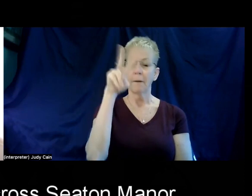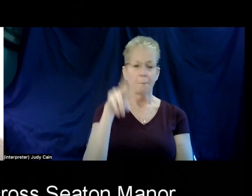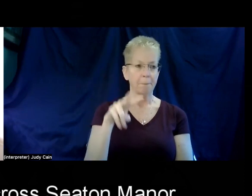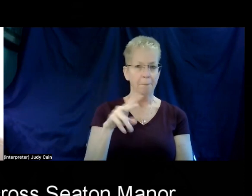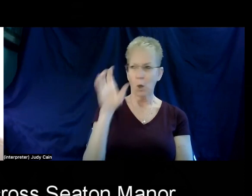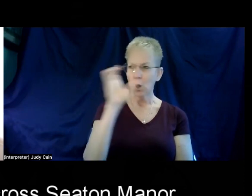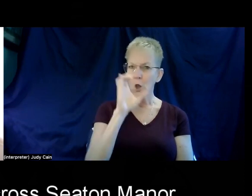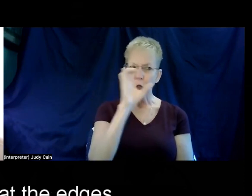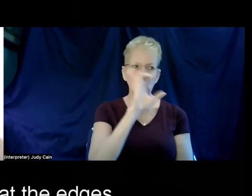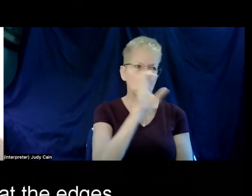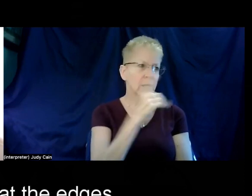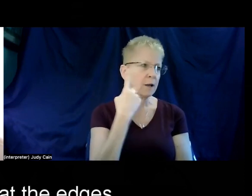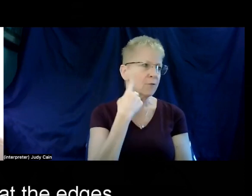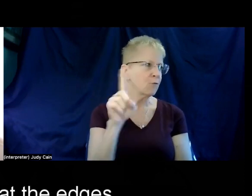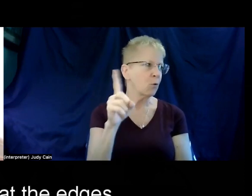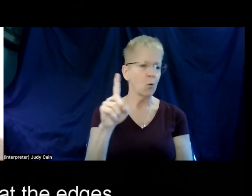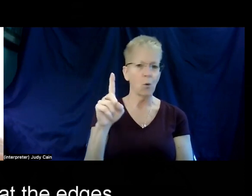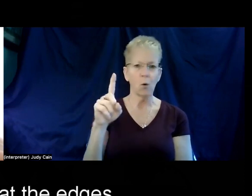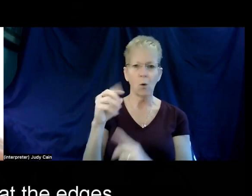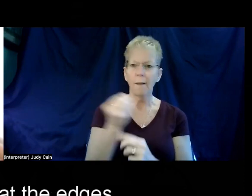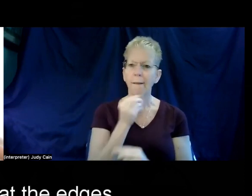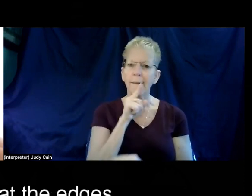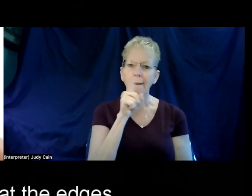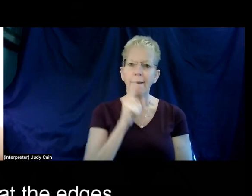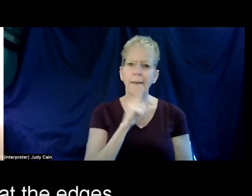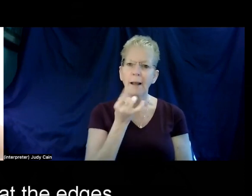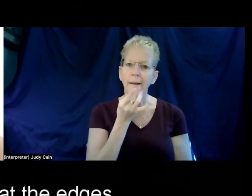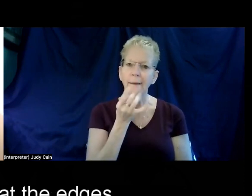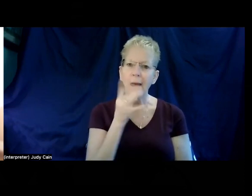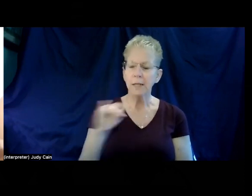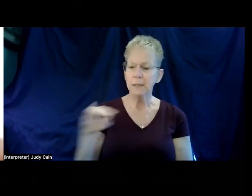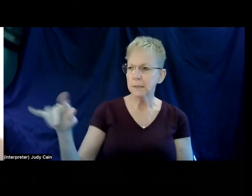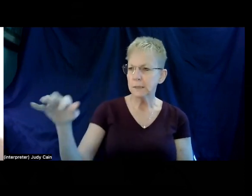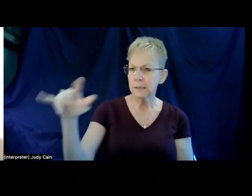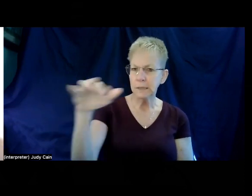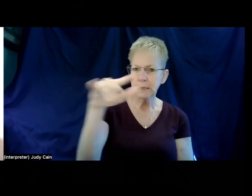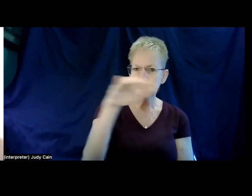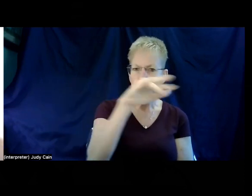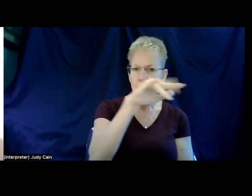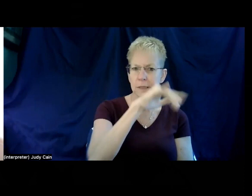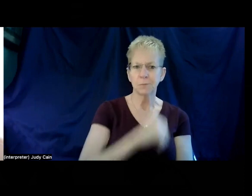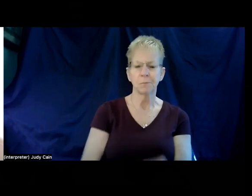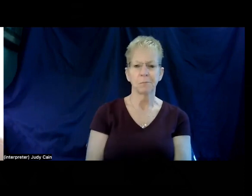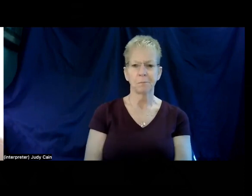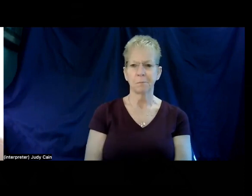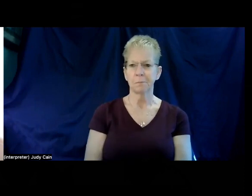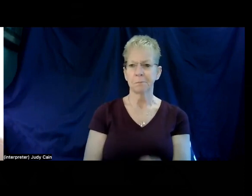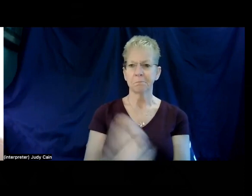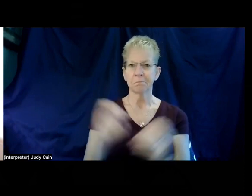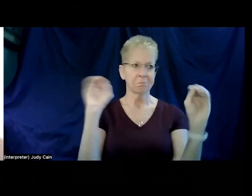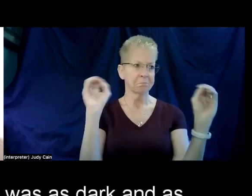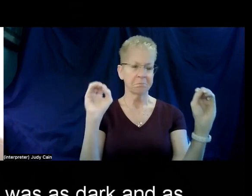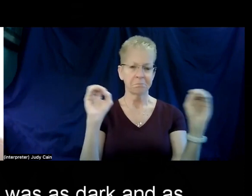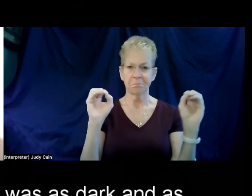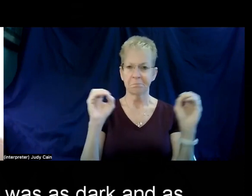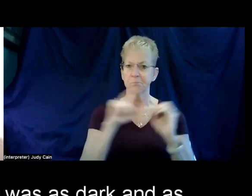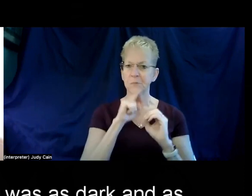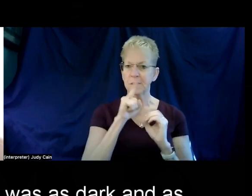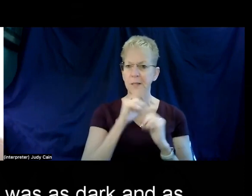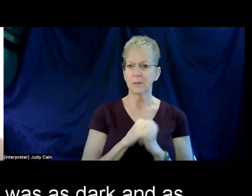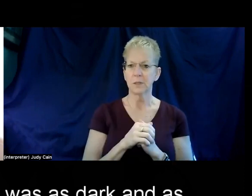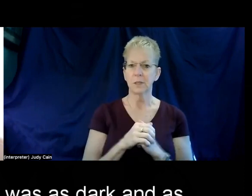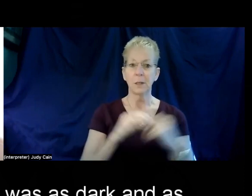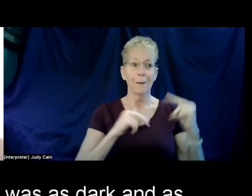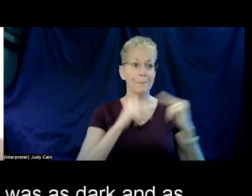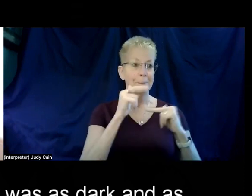for telltale lines of illumination at the edges of the blackout curtains. Nothing. Though the building was as